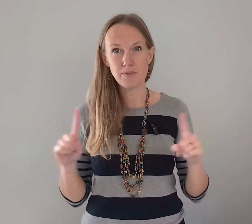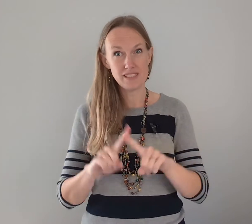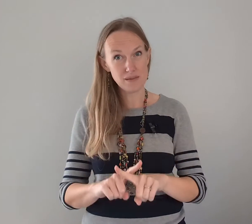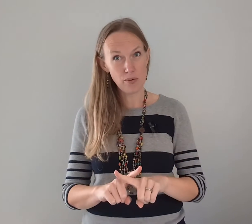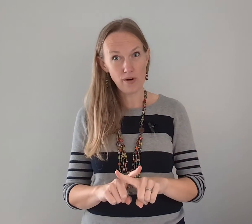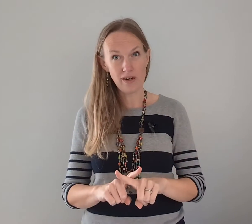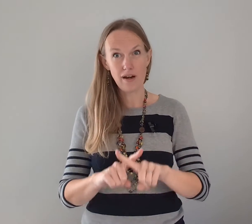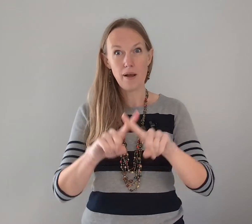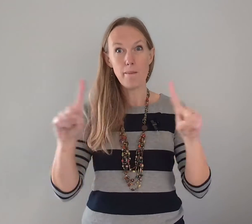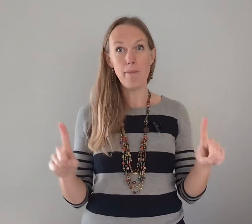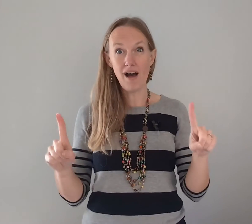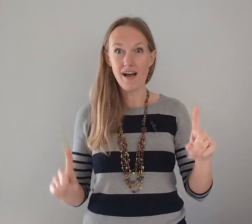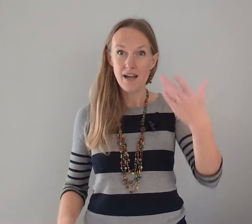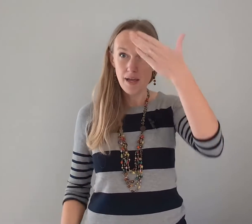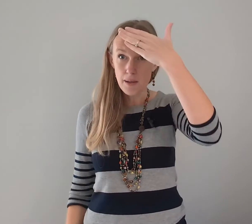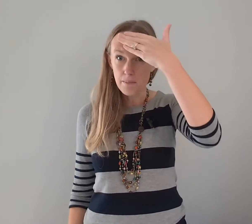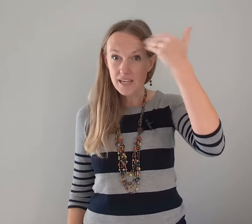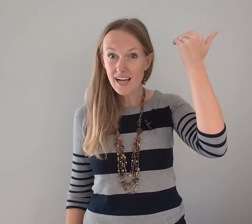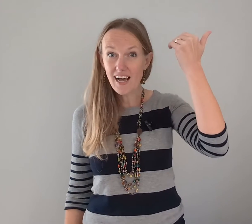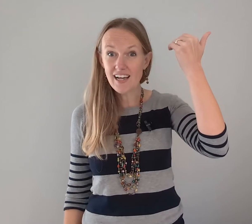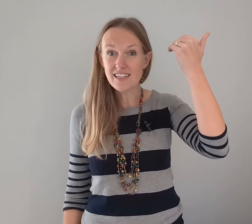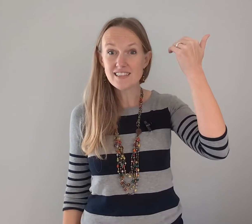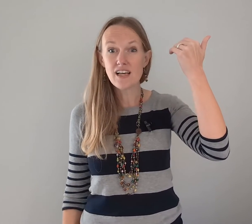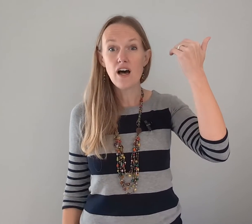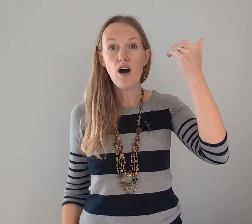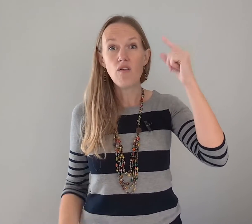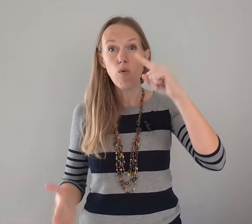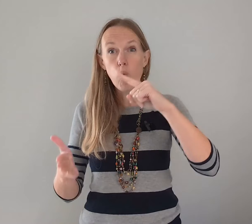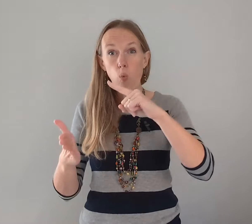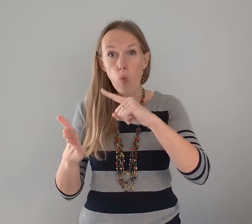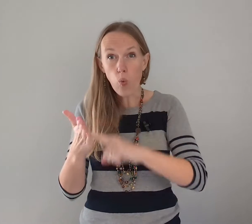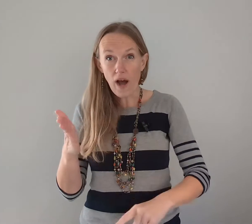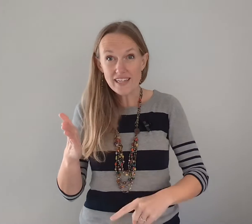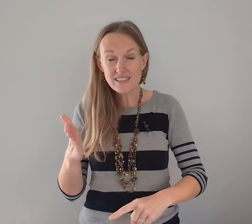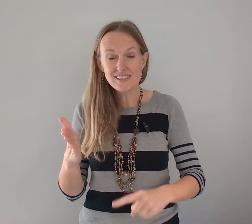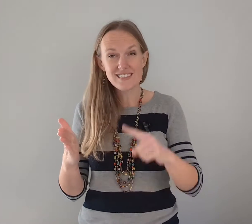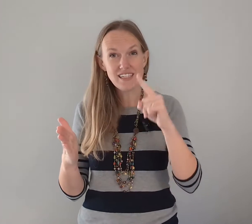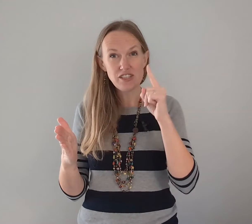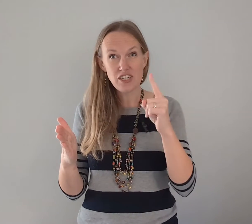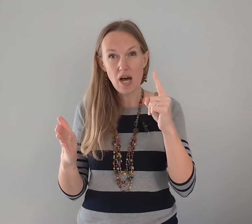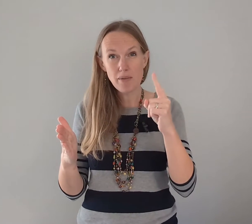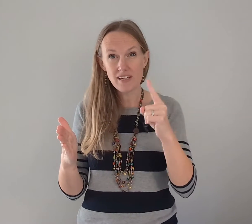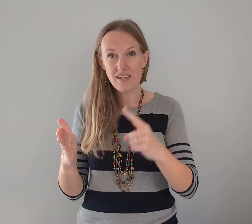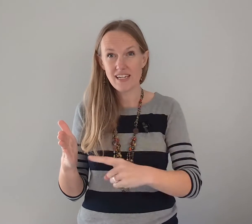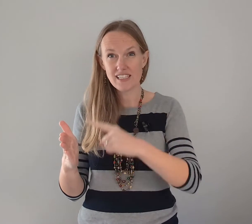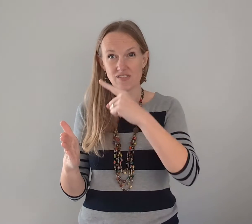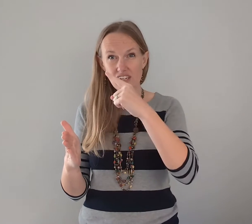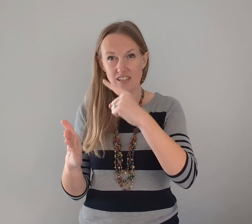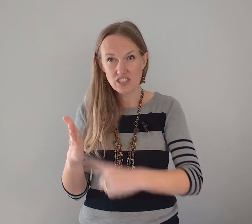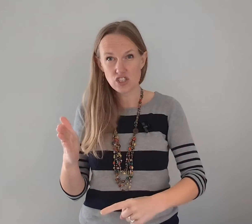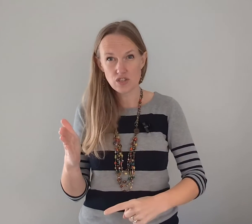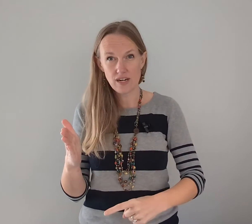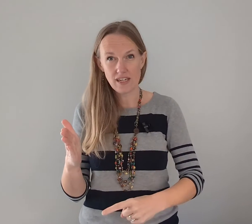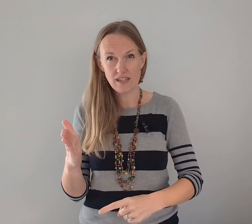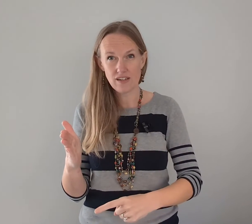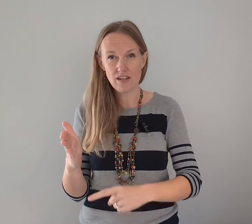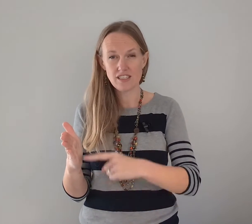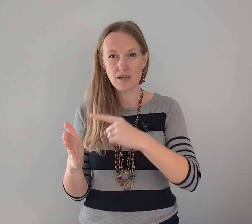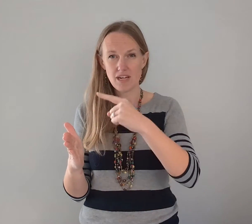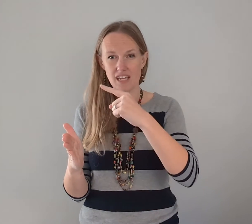it's important. But because of what? Take your dominant index finger and strike your non-dominant